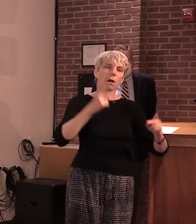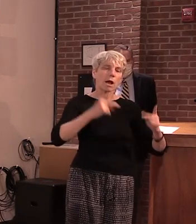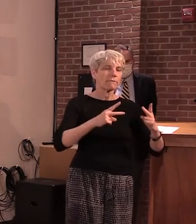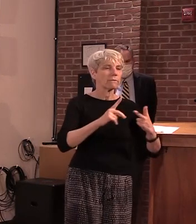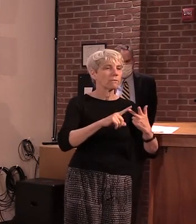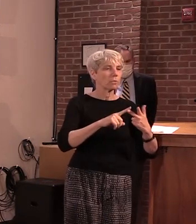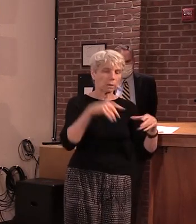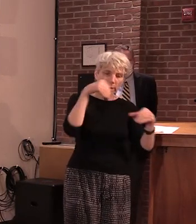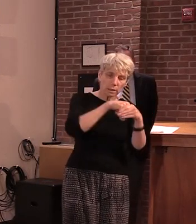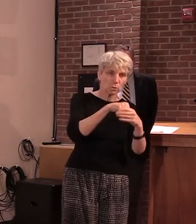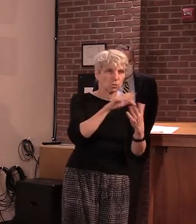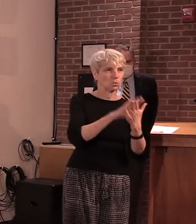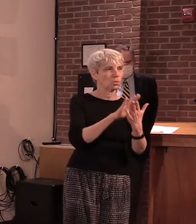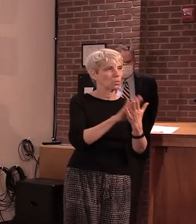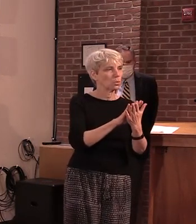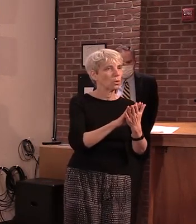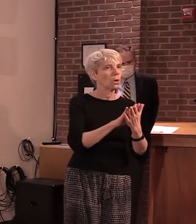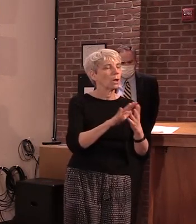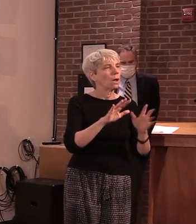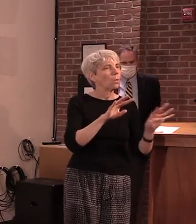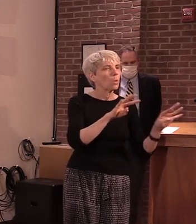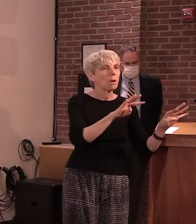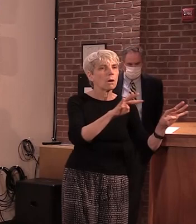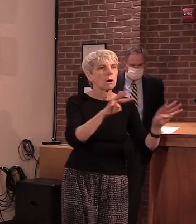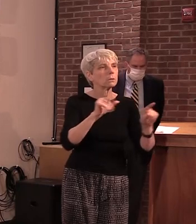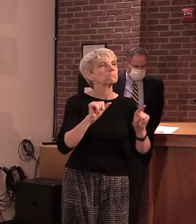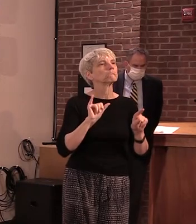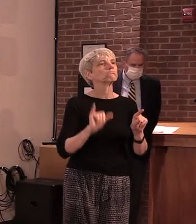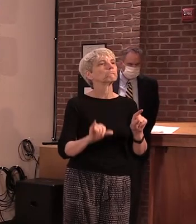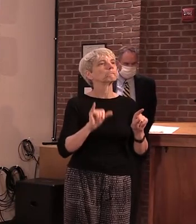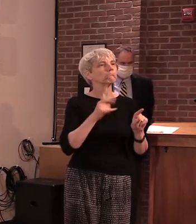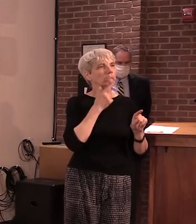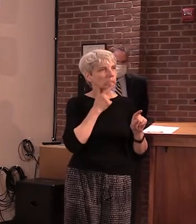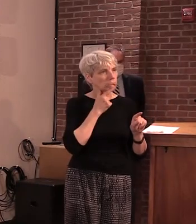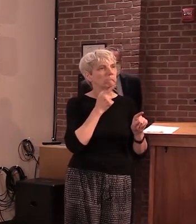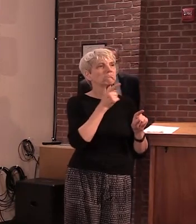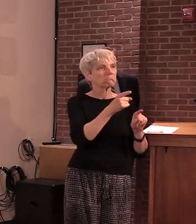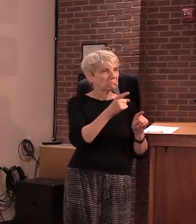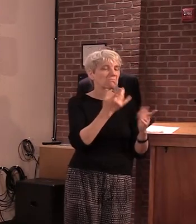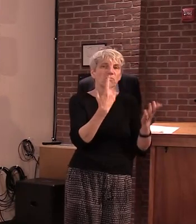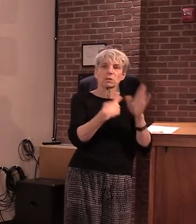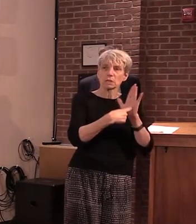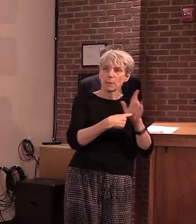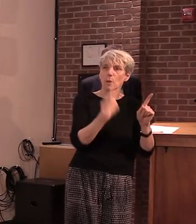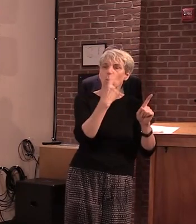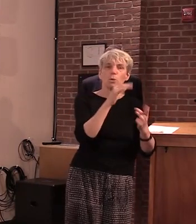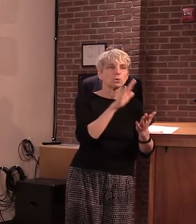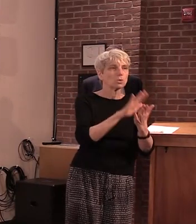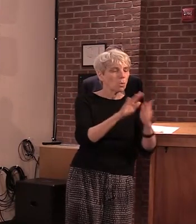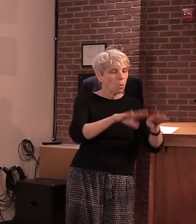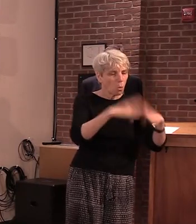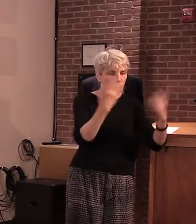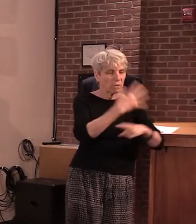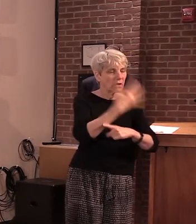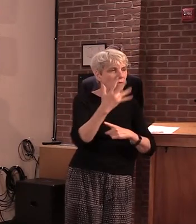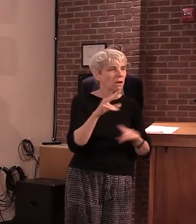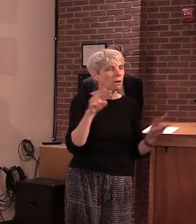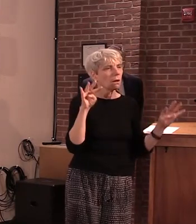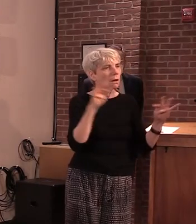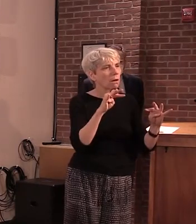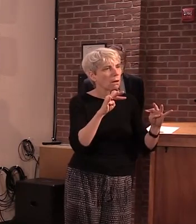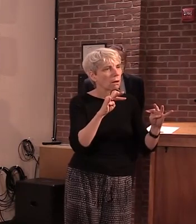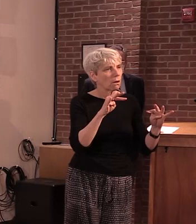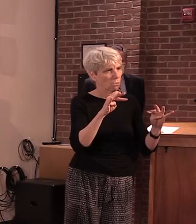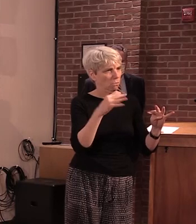some confidence to others if they're successful in moving forward with more in-person instruction. That's the goal from my